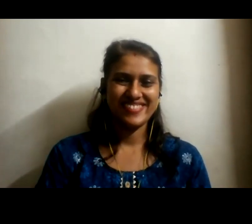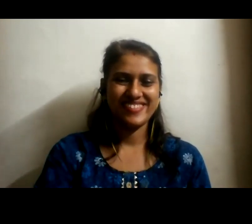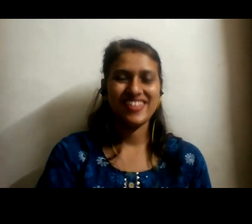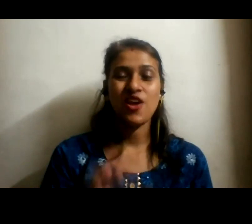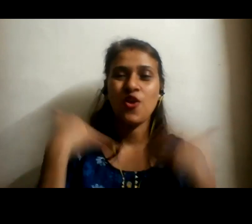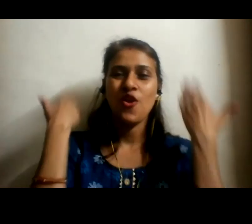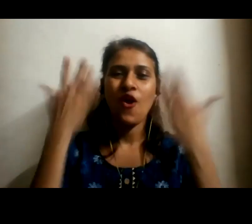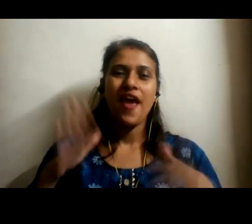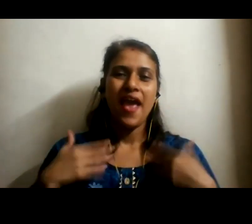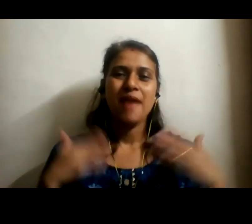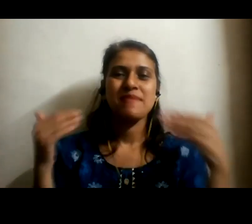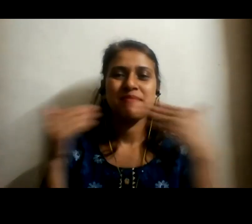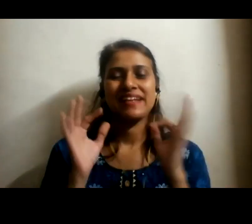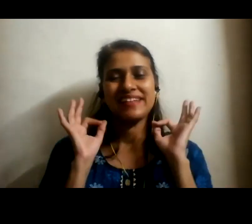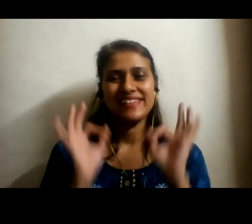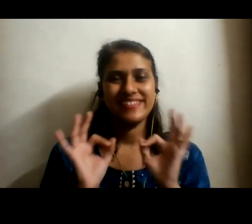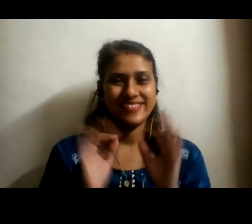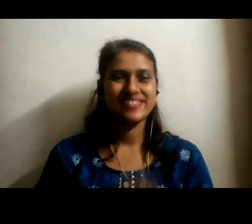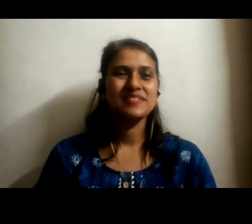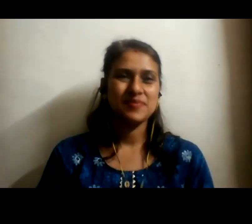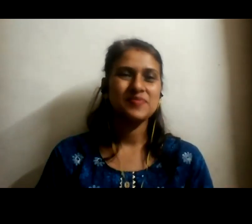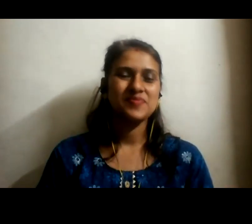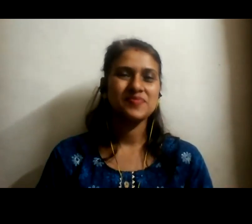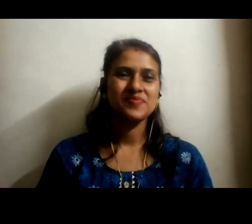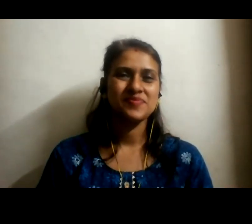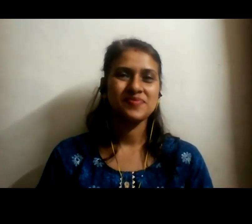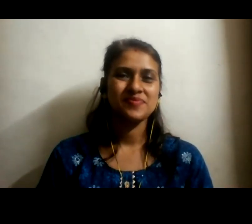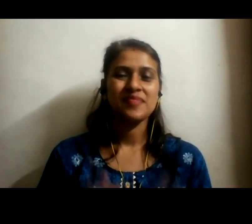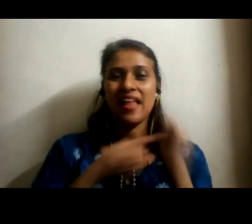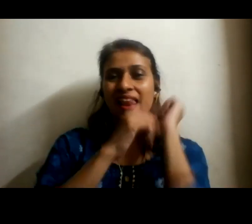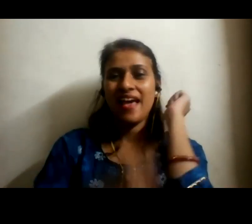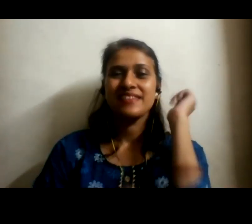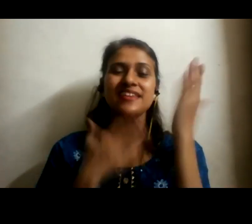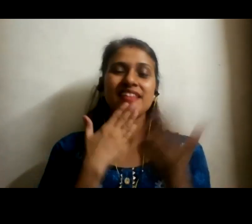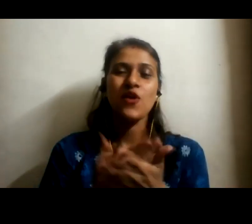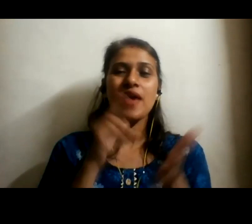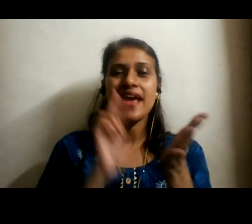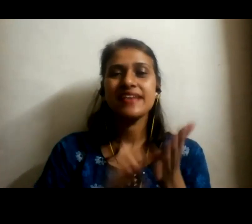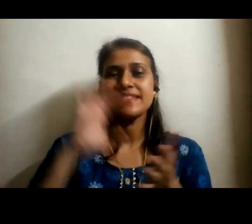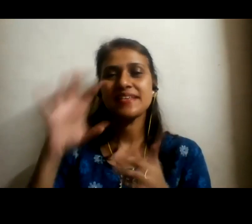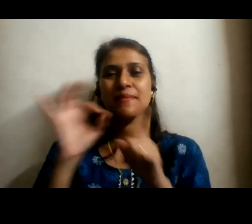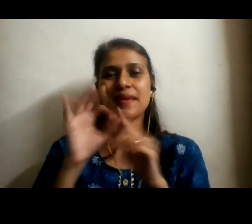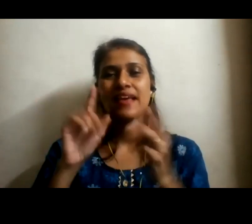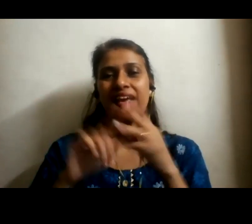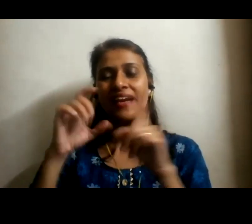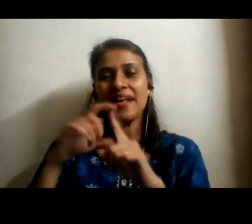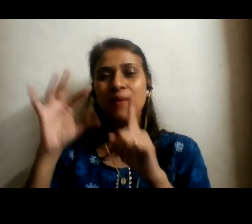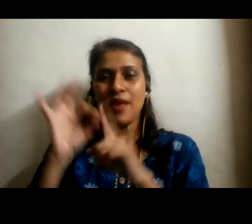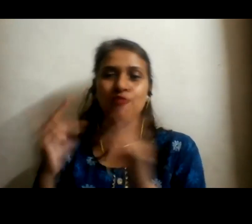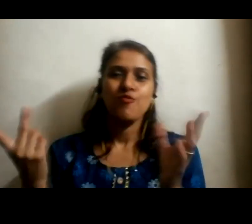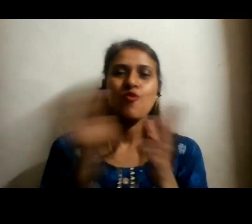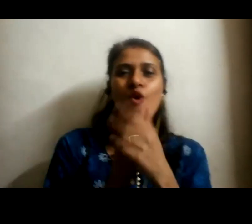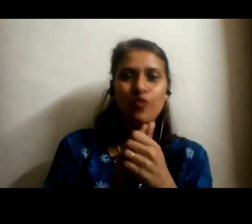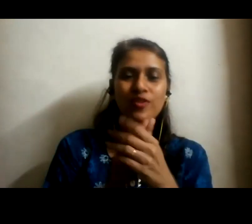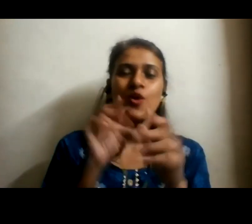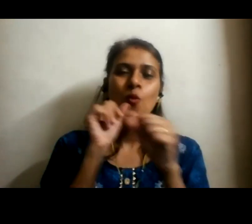time. Yes. Lastly, we're thankful to the NCP EDP for bringing us all together and to everyone